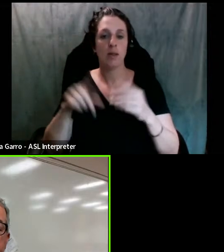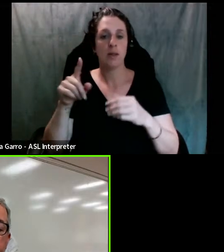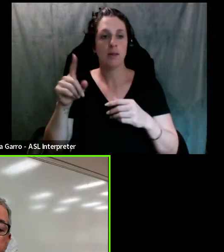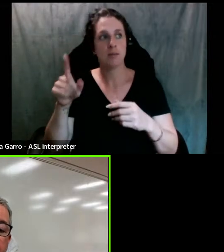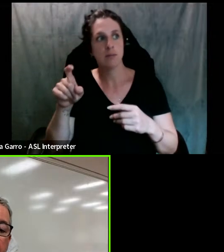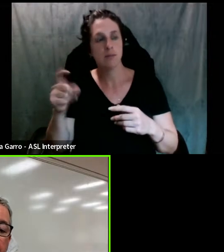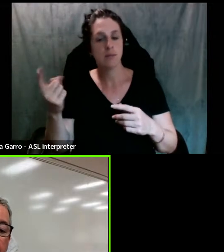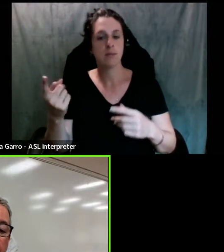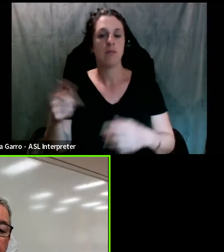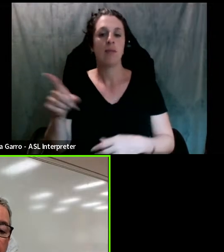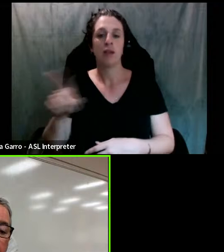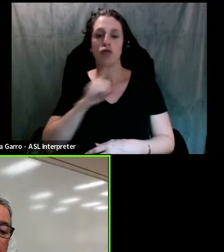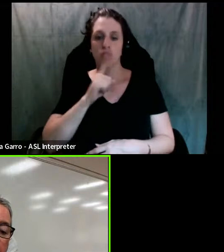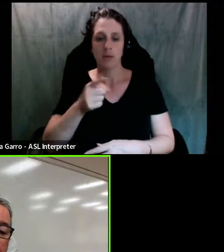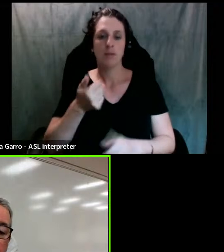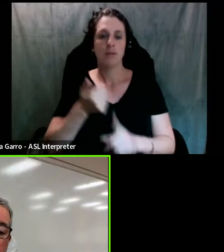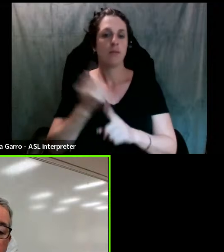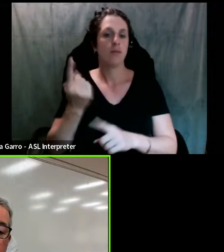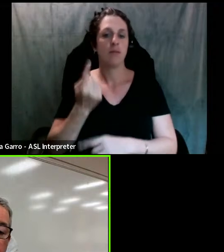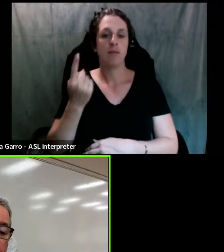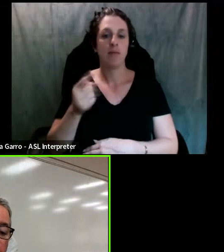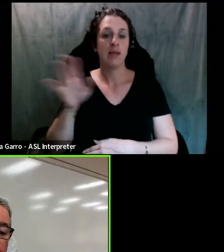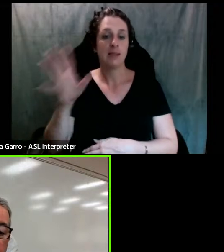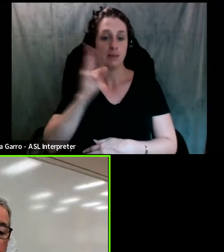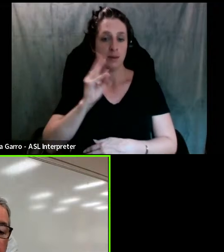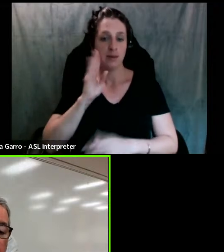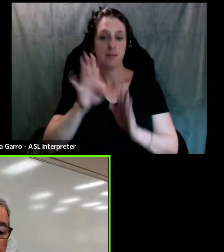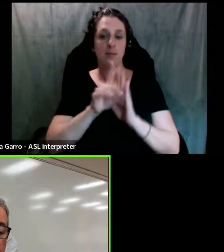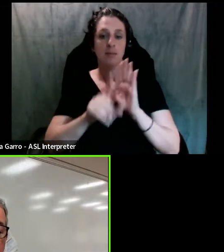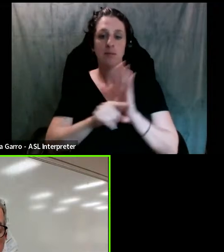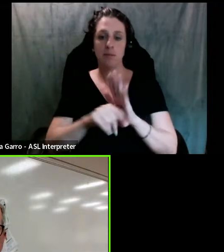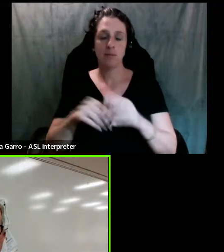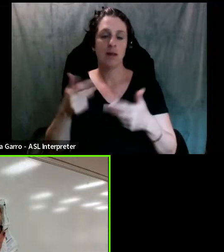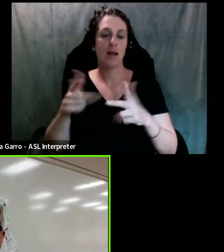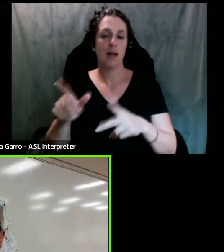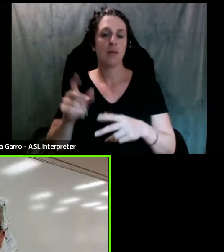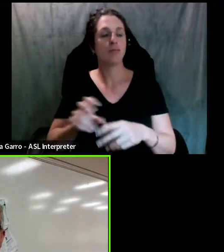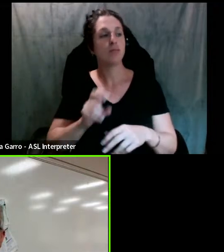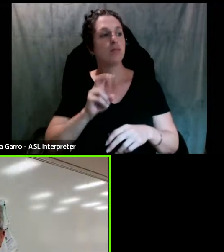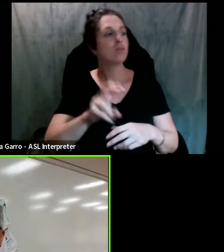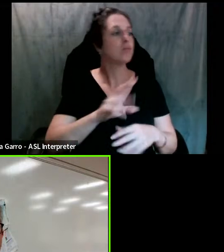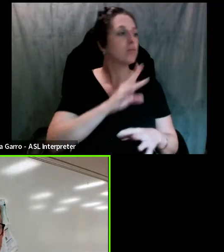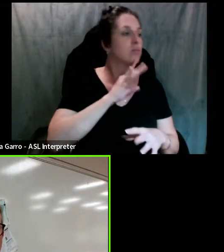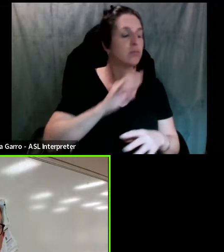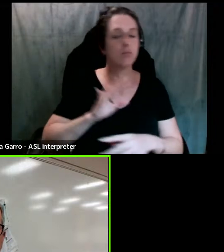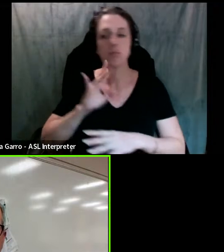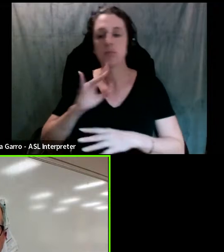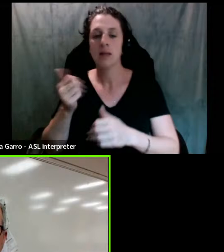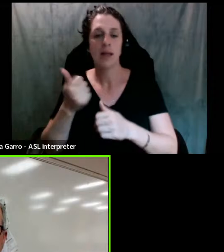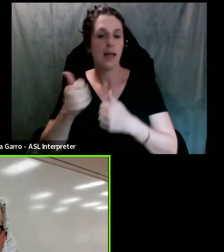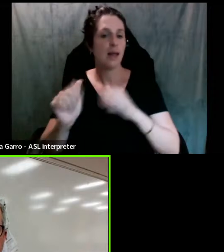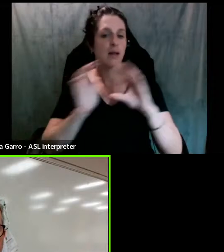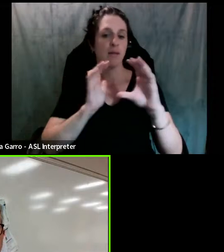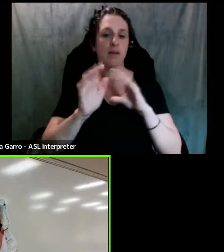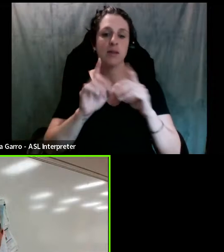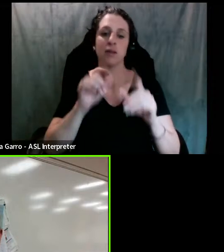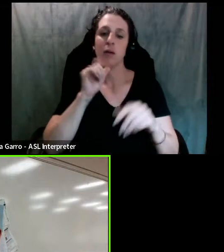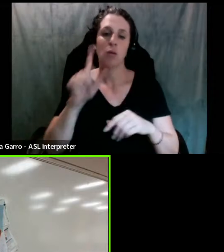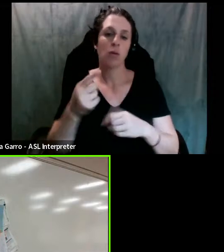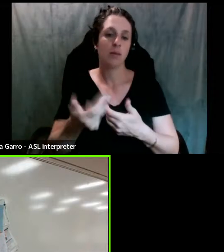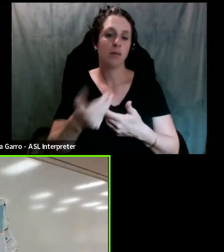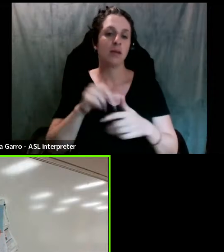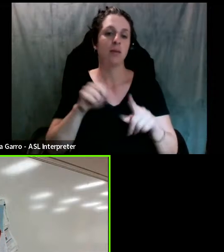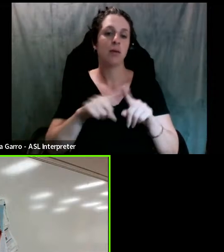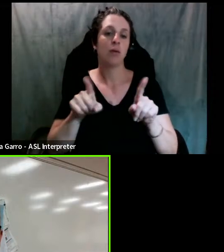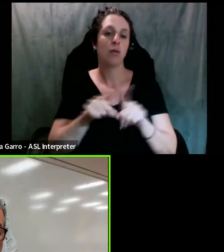Greg's experience and background have allowed him to jump into any conversation among educators, not only to participate, but also